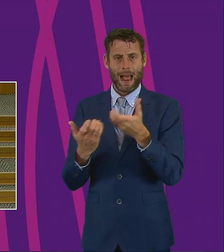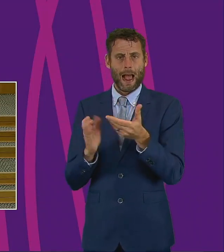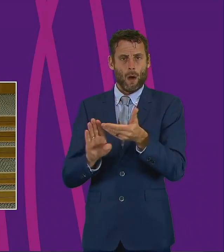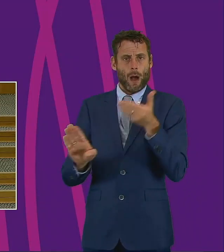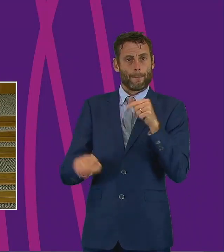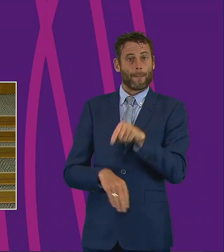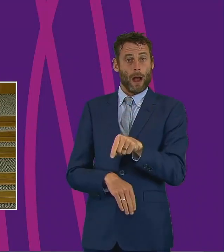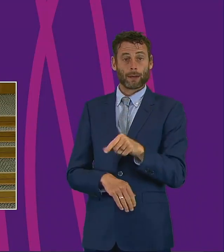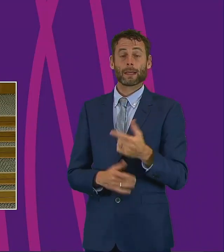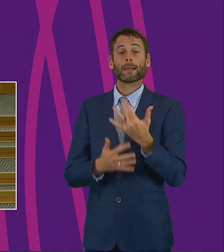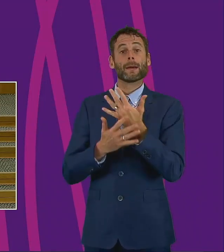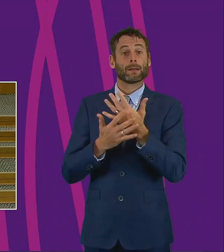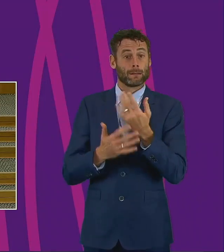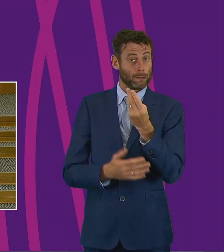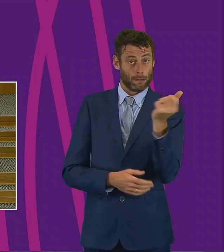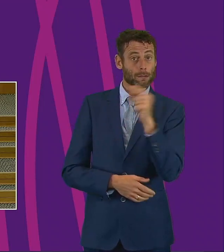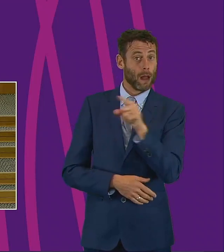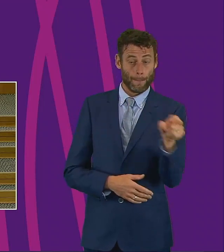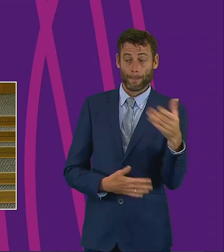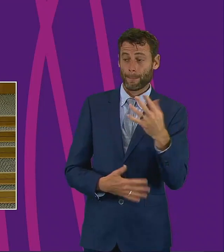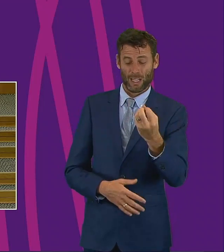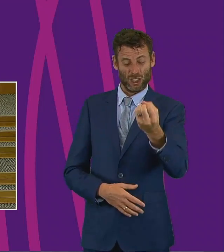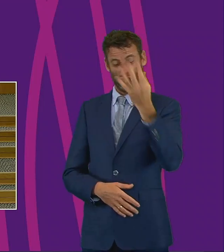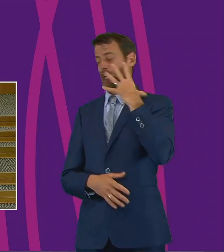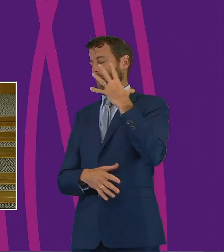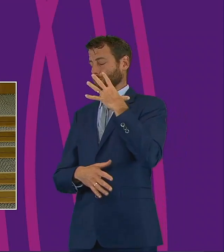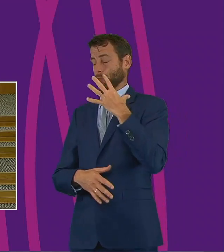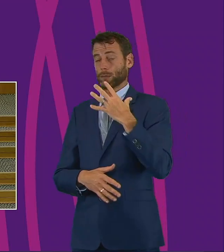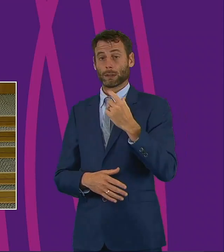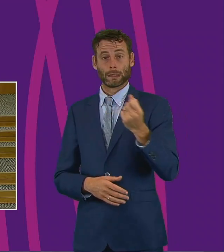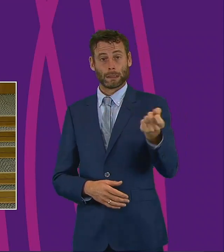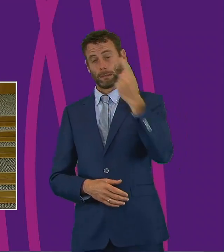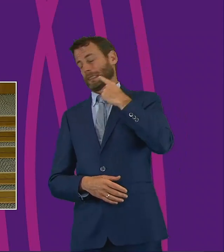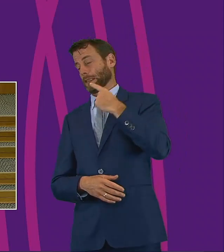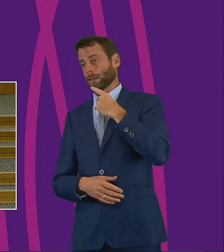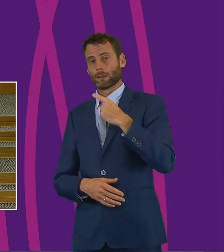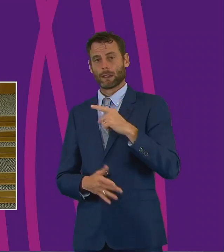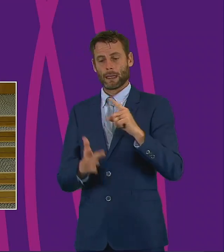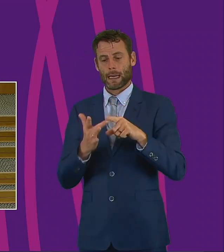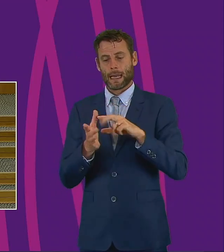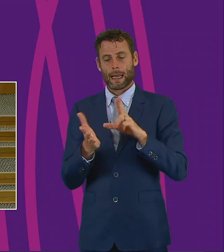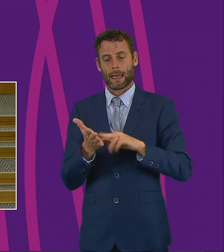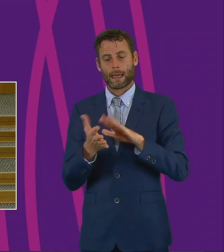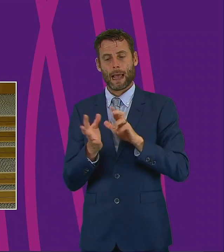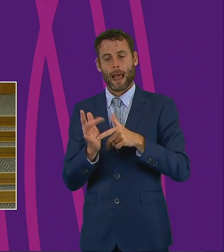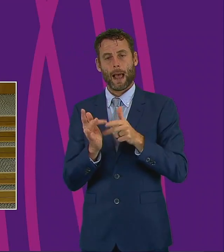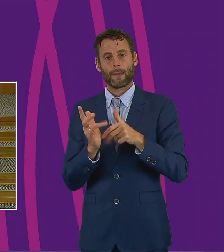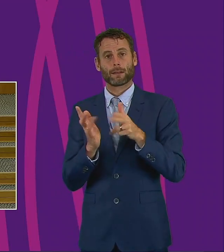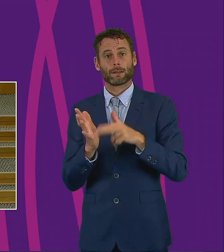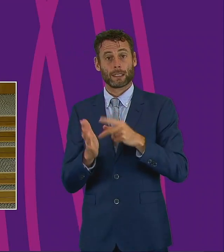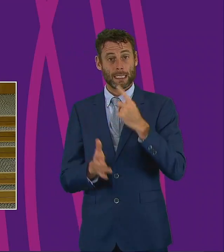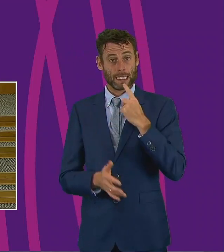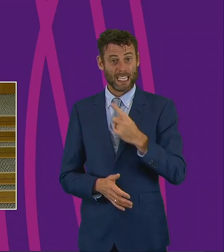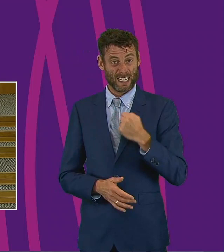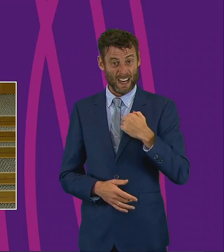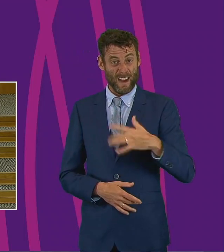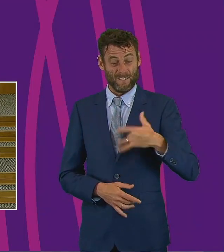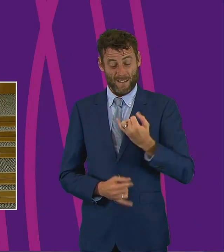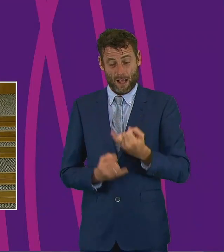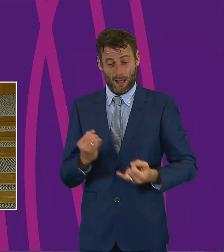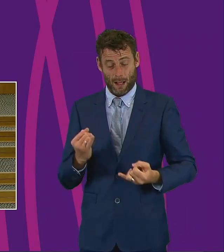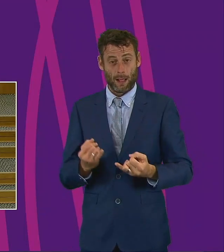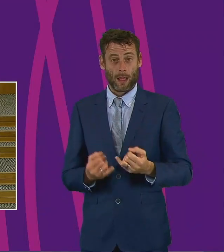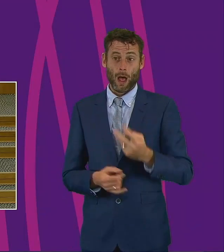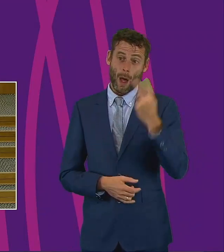been shouted and spat on, and in a recent journalist, Ian Hamilton, said he feels more blind now than he did before